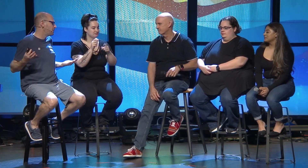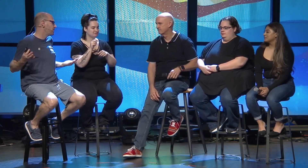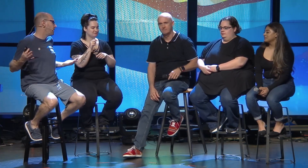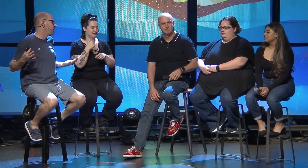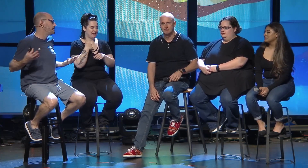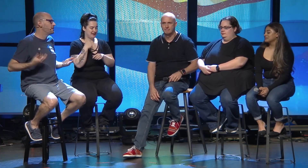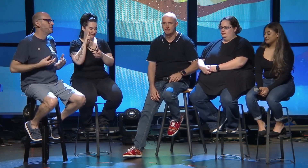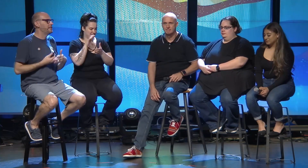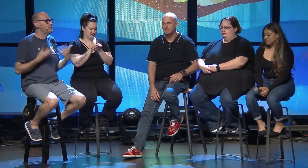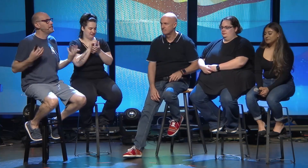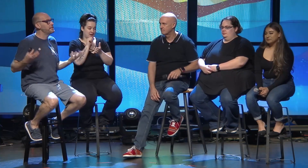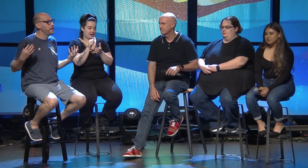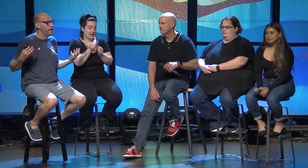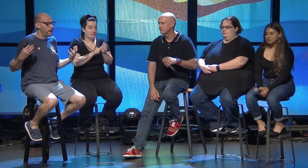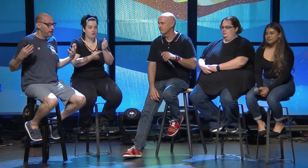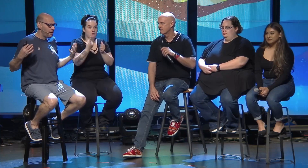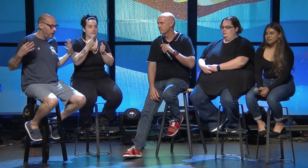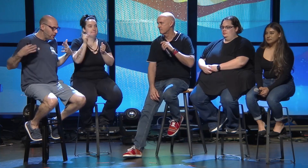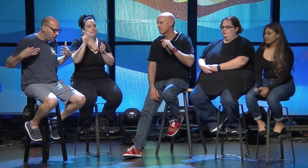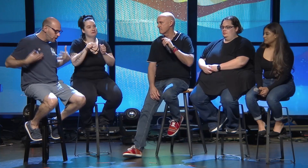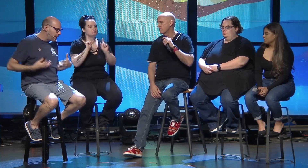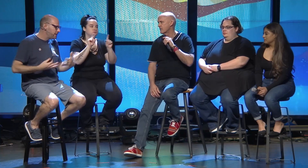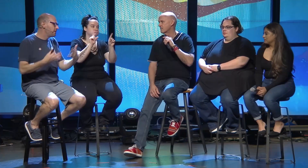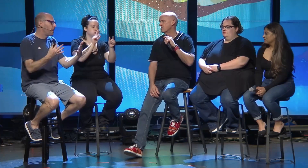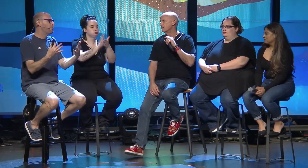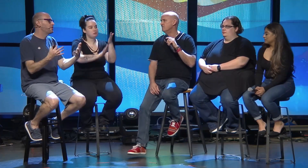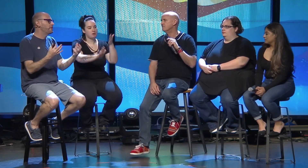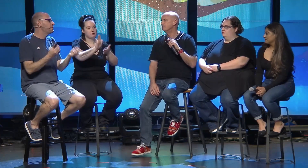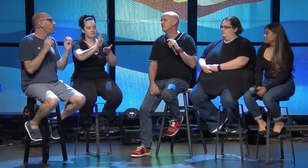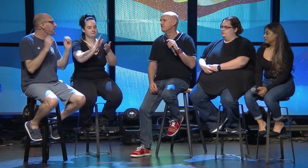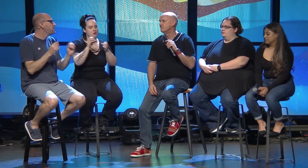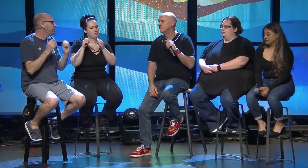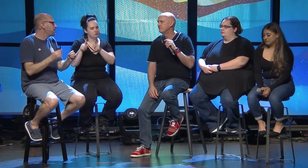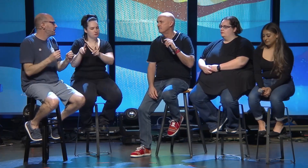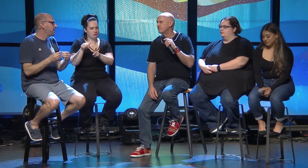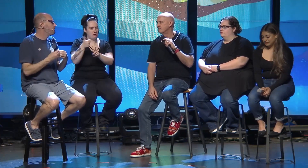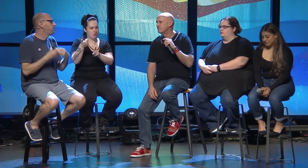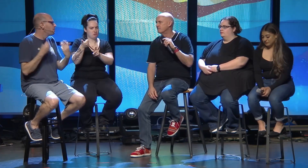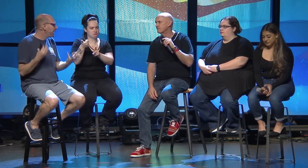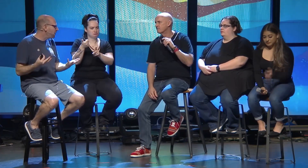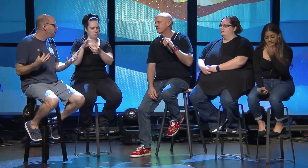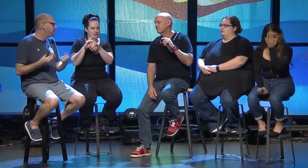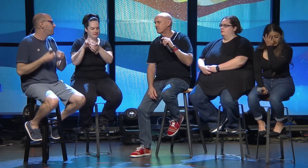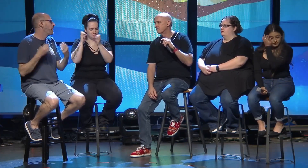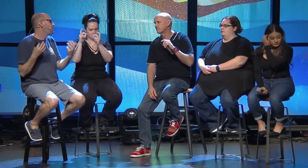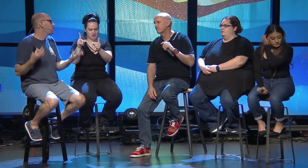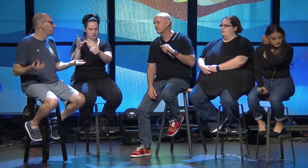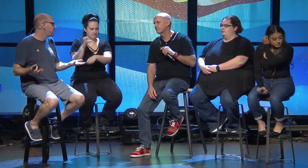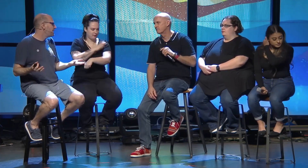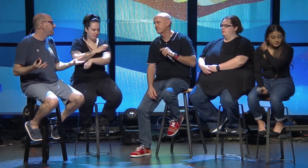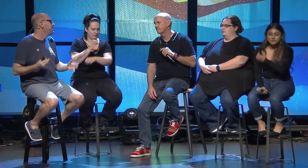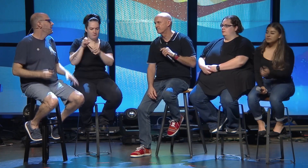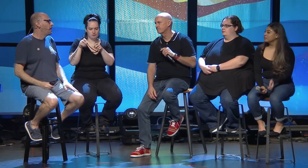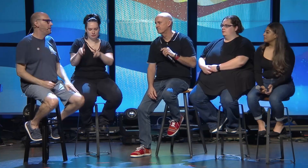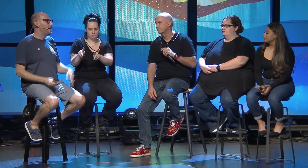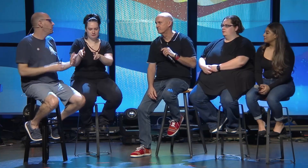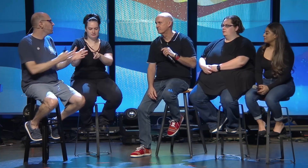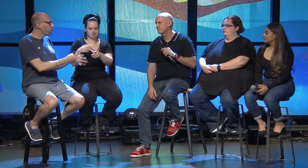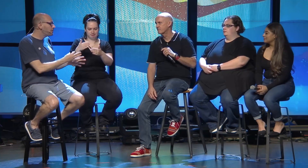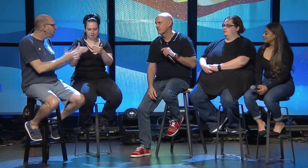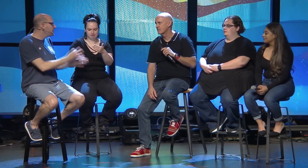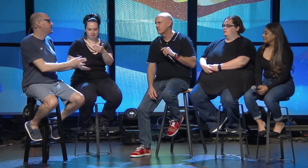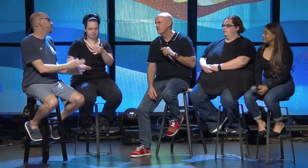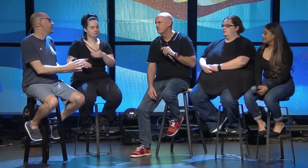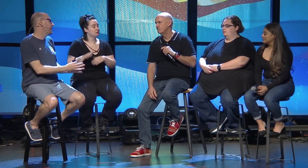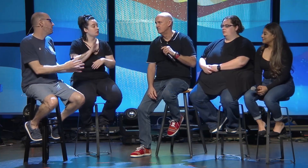person needs to go to college, there are lots of opportunities for education and for empowerment and for opportunity. And I know